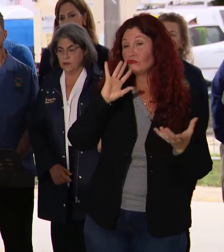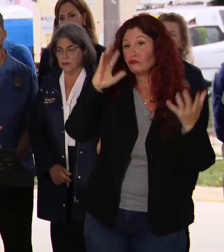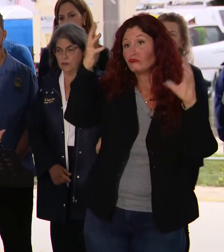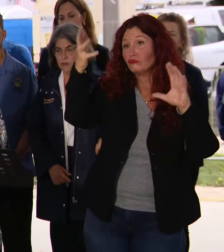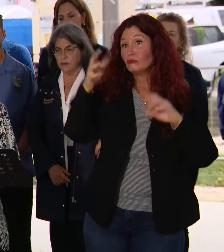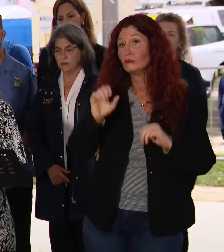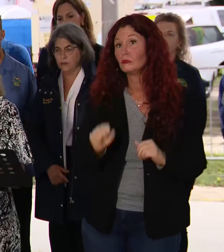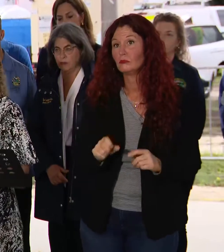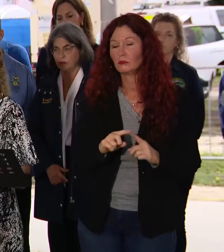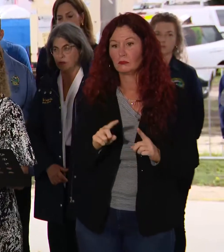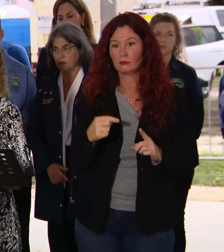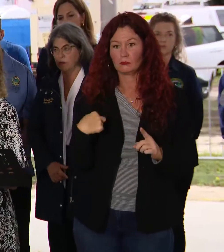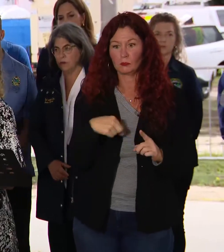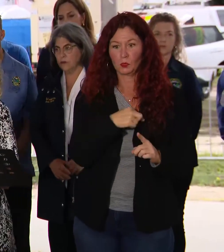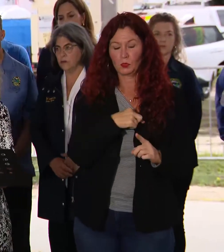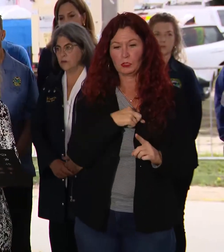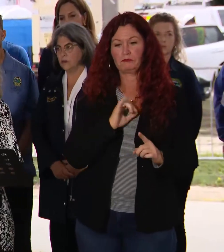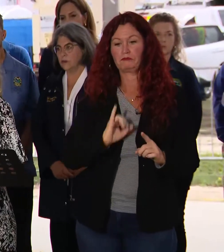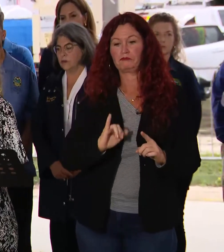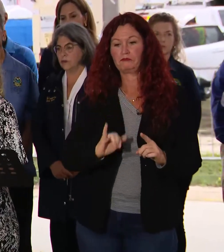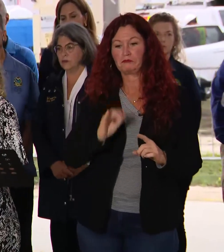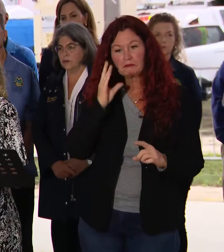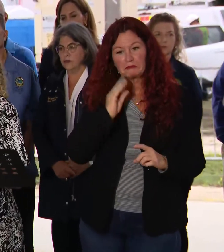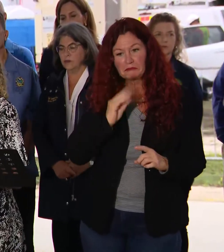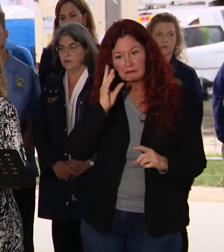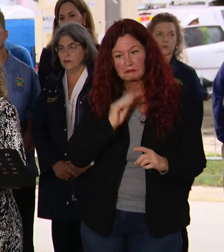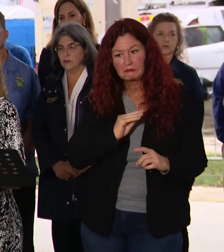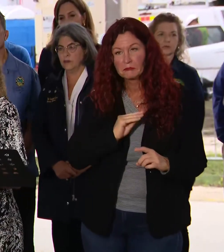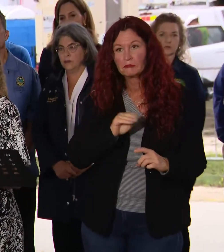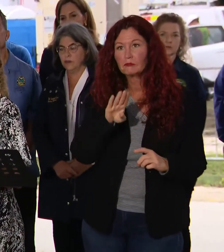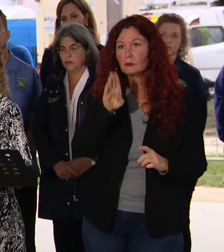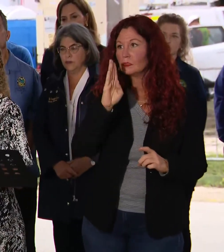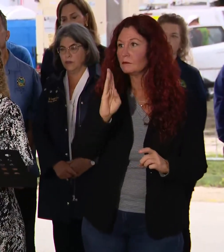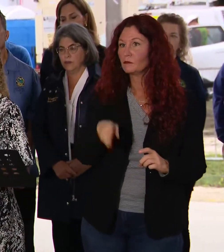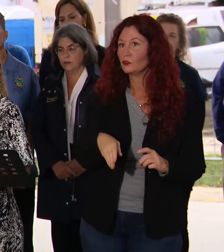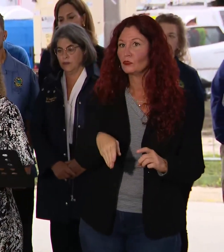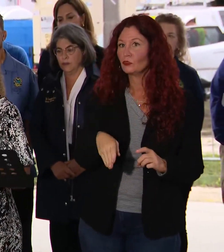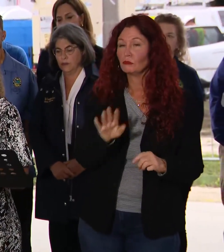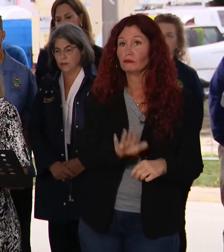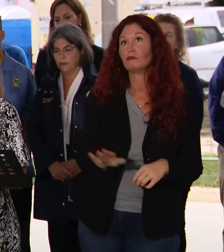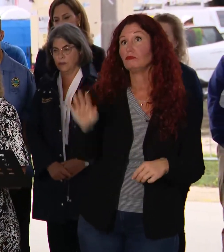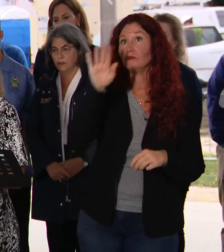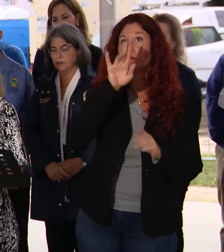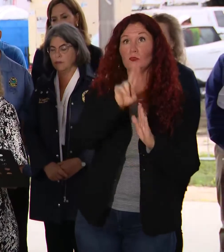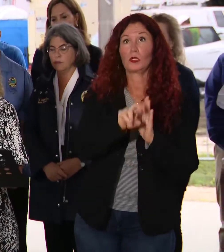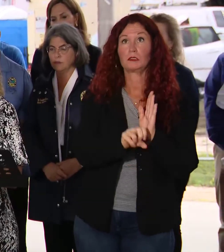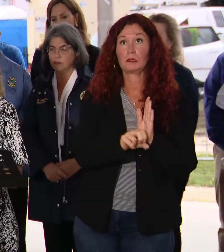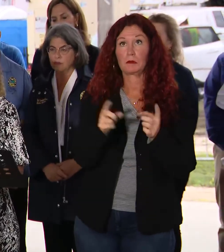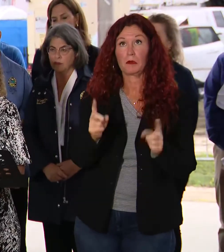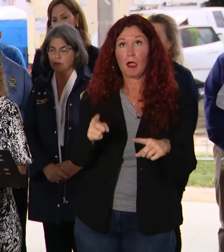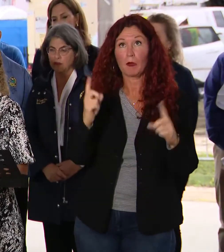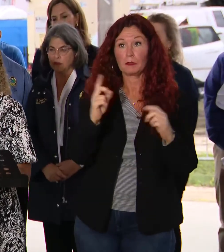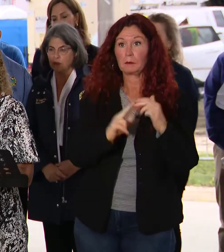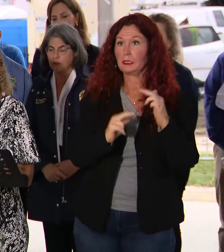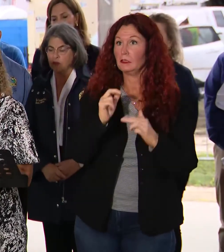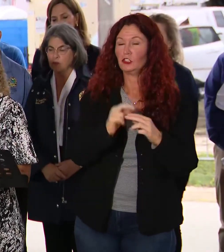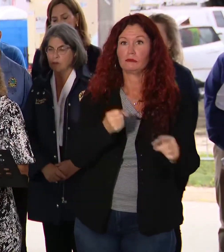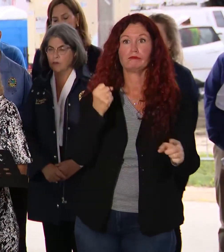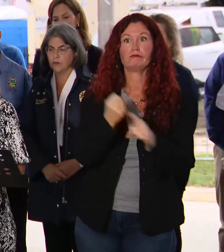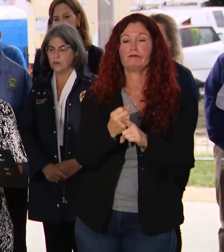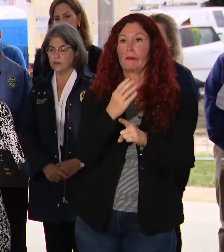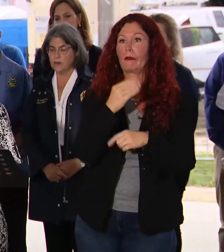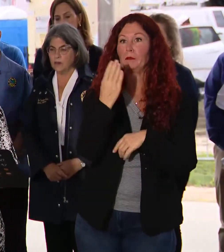of which we have not seen really anywhere in America, certainly not in modern times. I had a